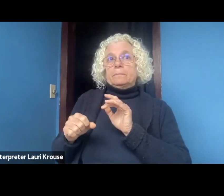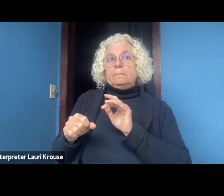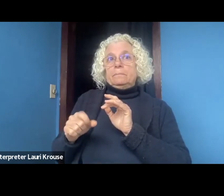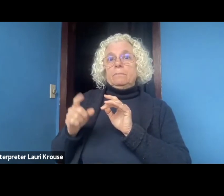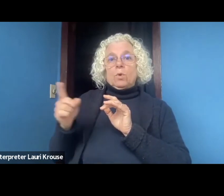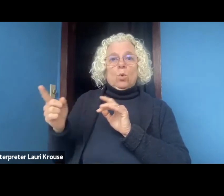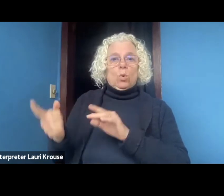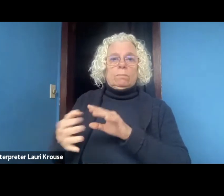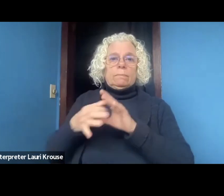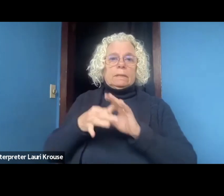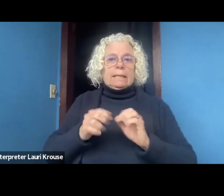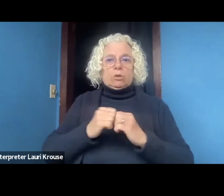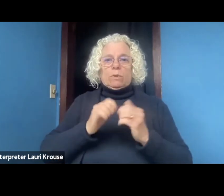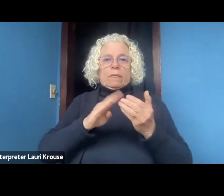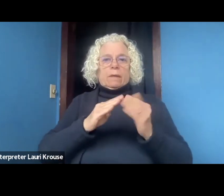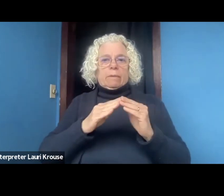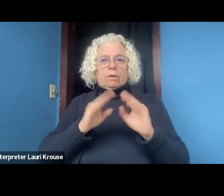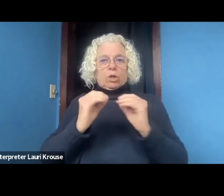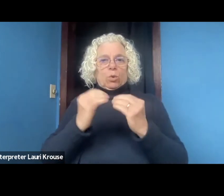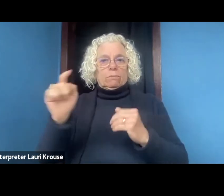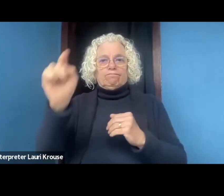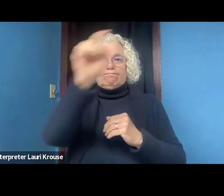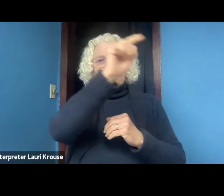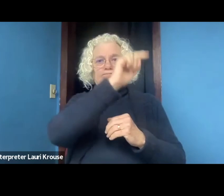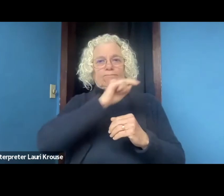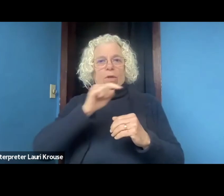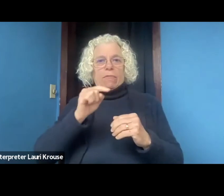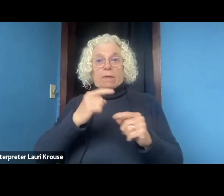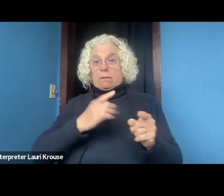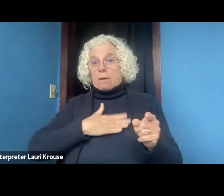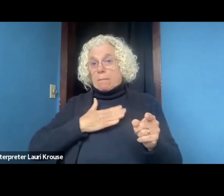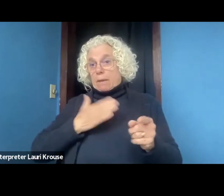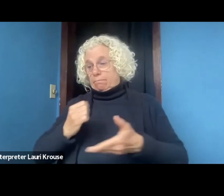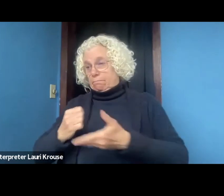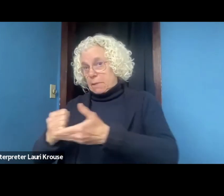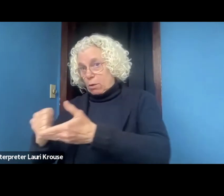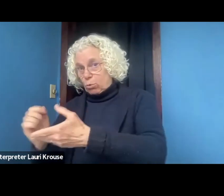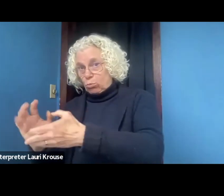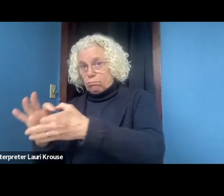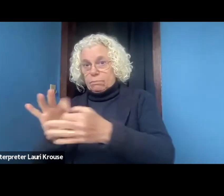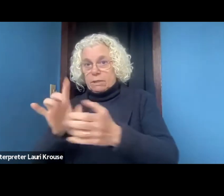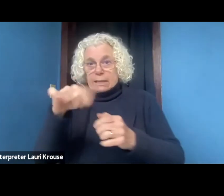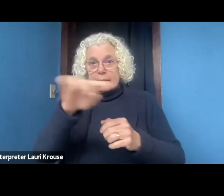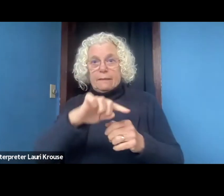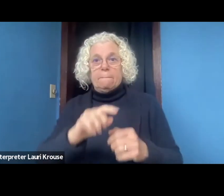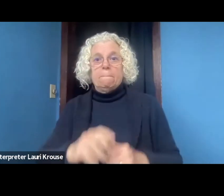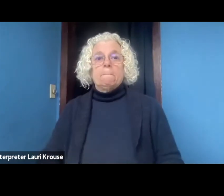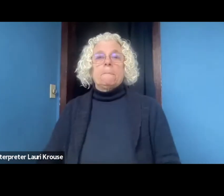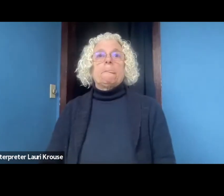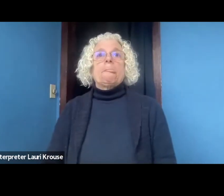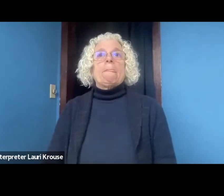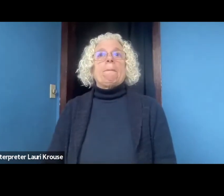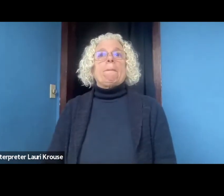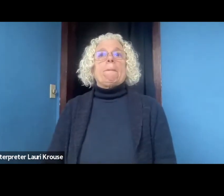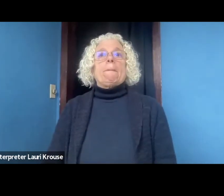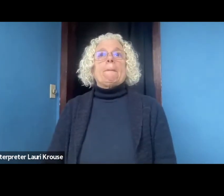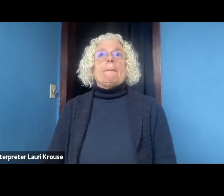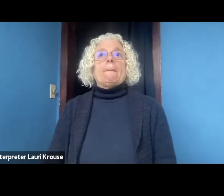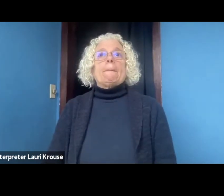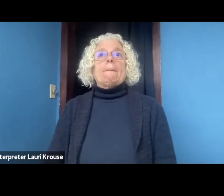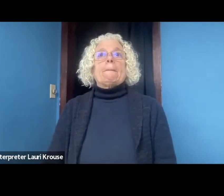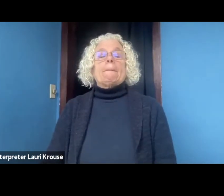hooking up with community organizations. I'm happy to help do that. So I'm gonna now turn it over